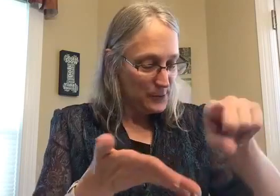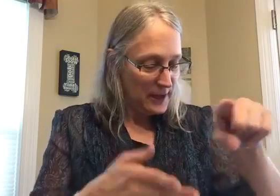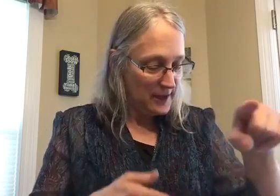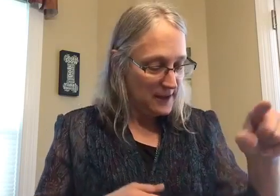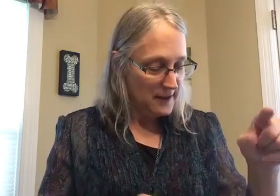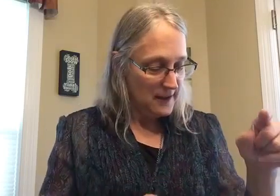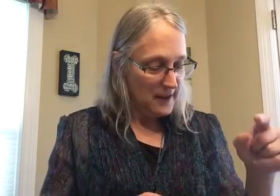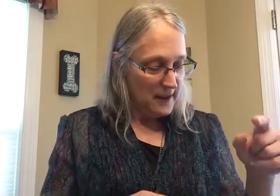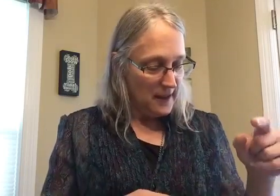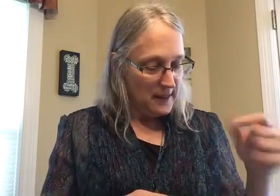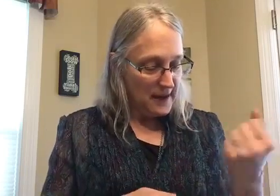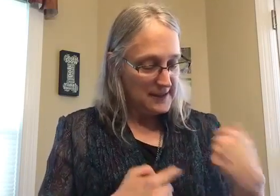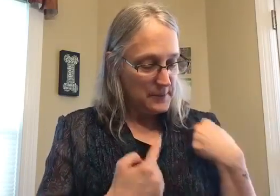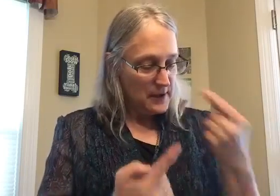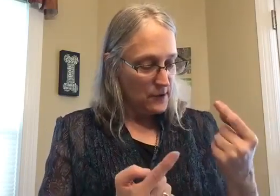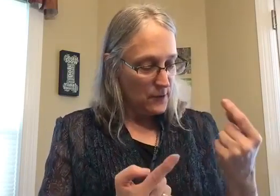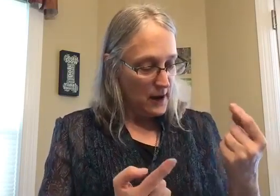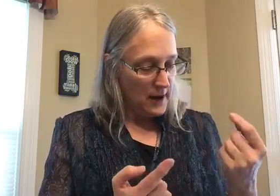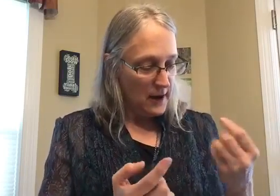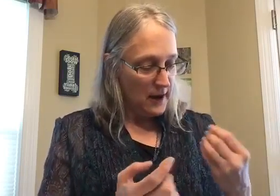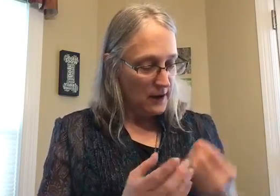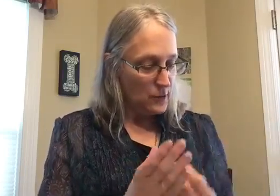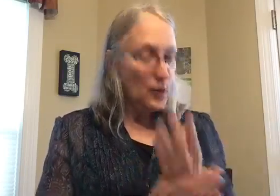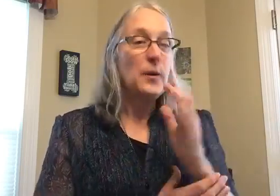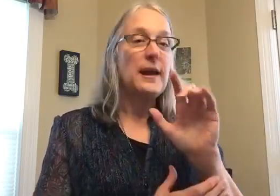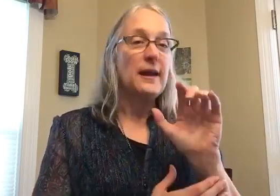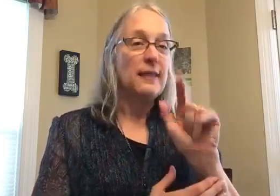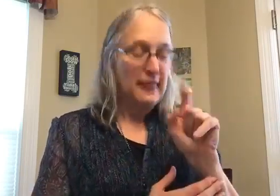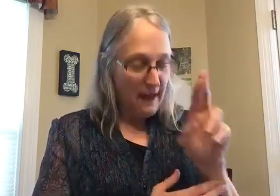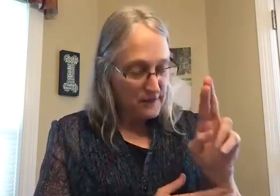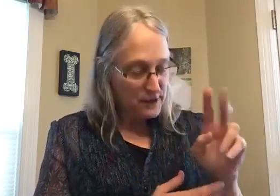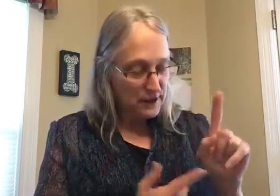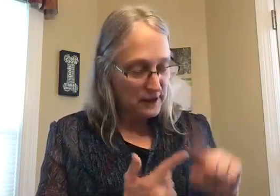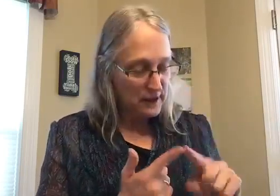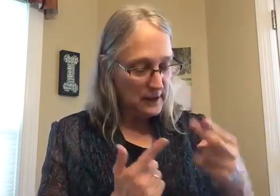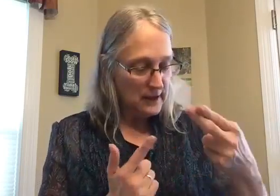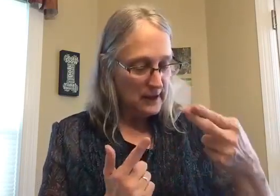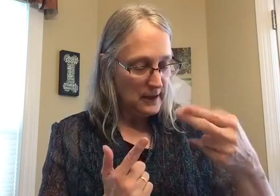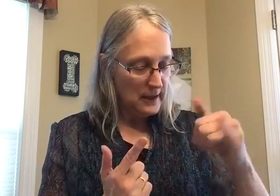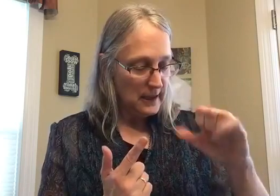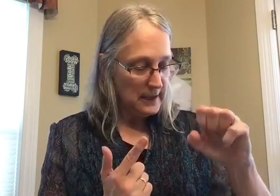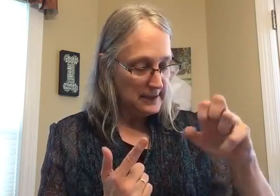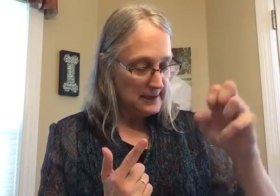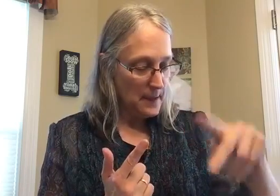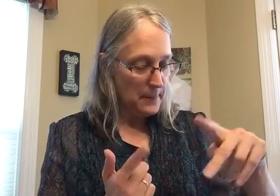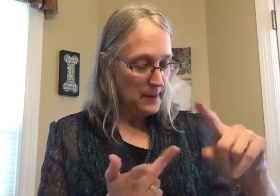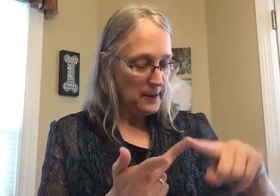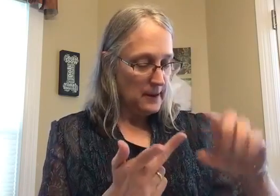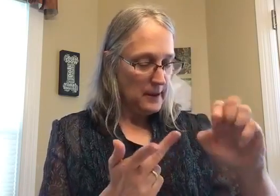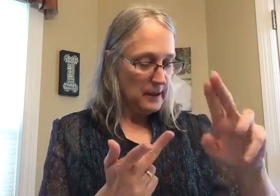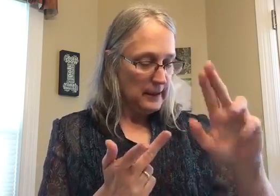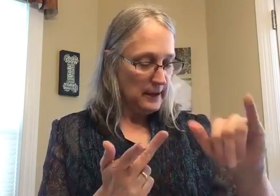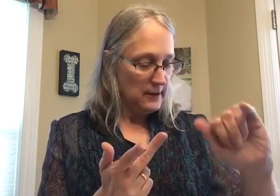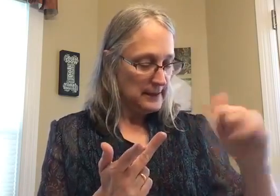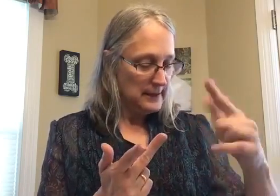week. That has been growing lavender, hyssop, clary